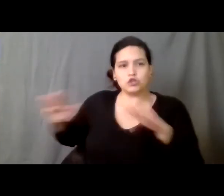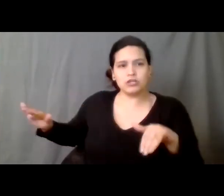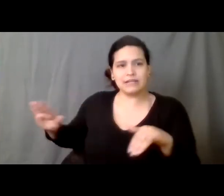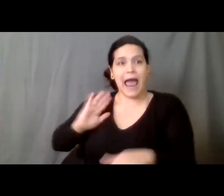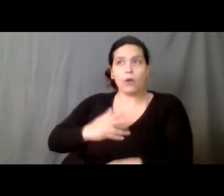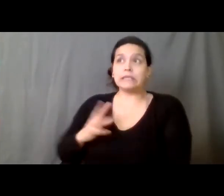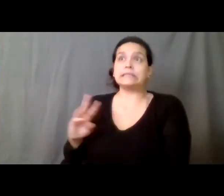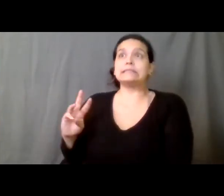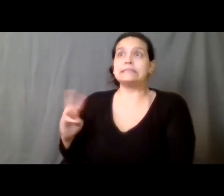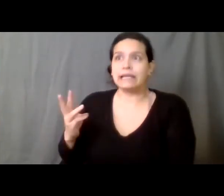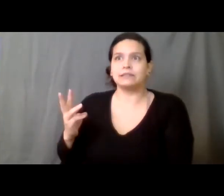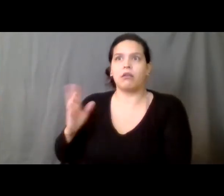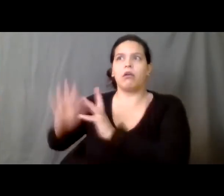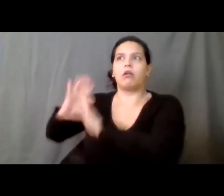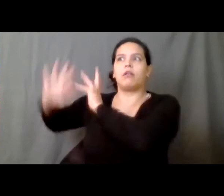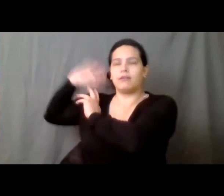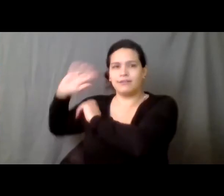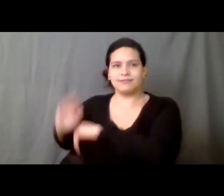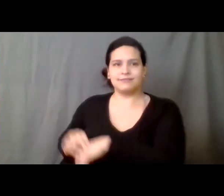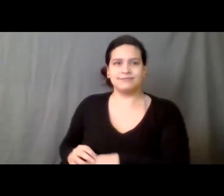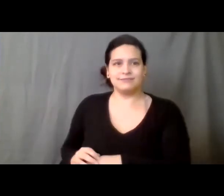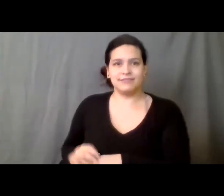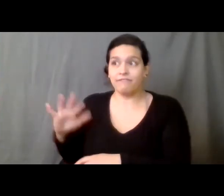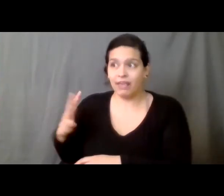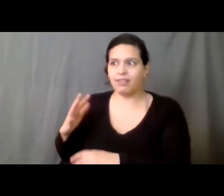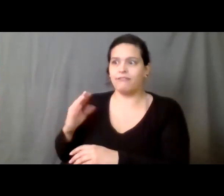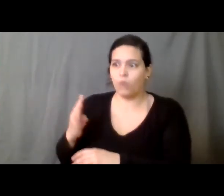what did they teach those grandparents all the way down through the line that came?